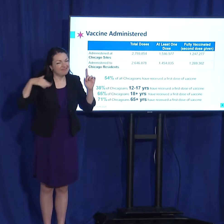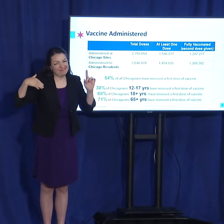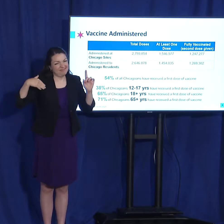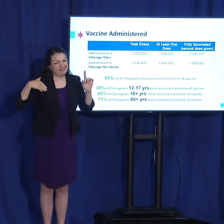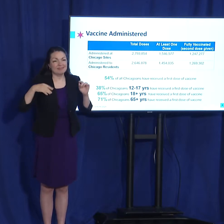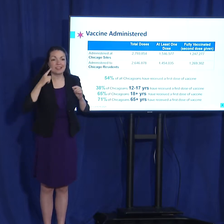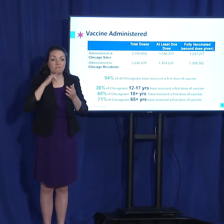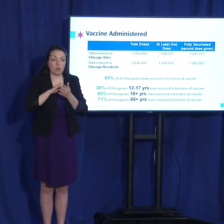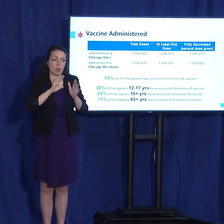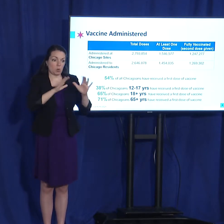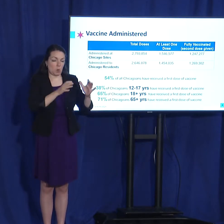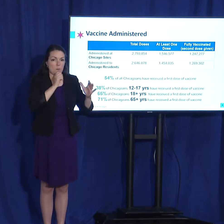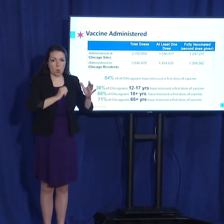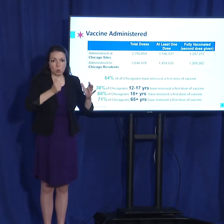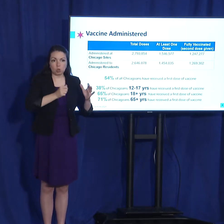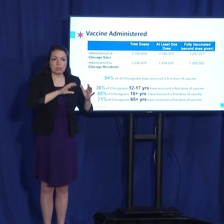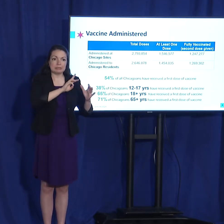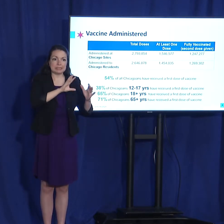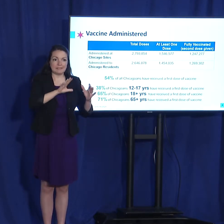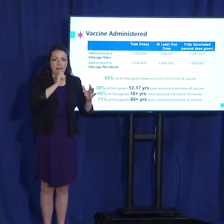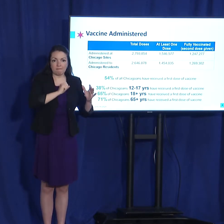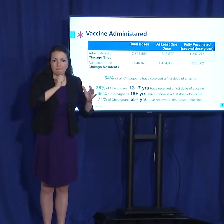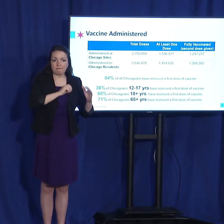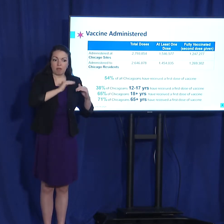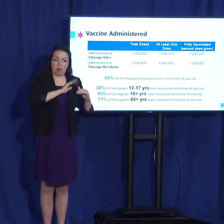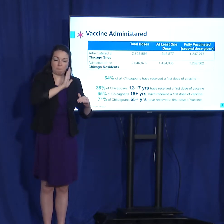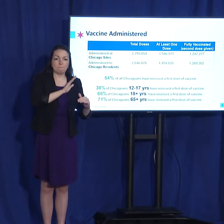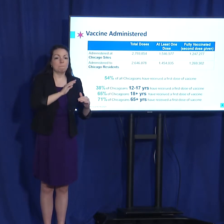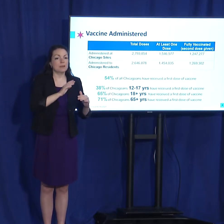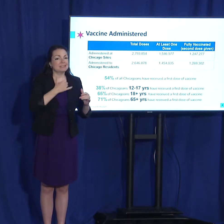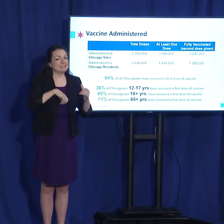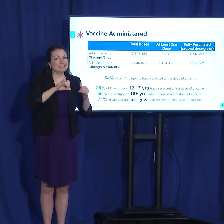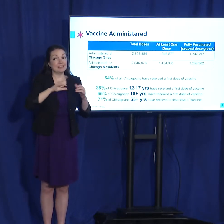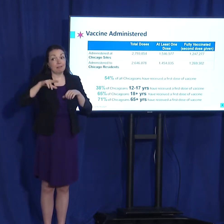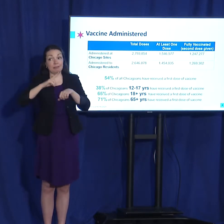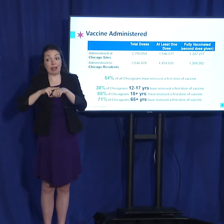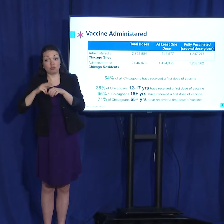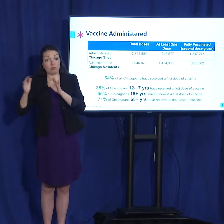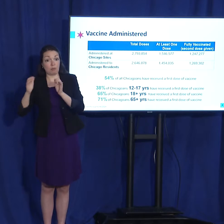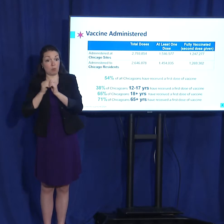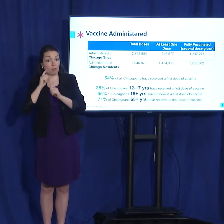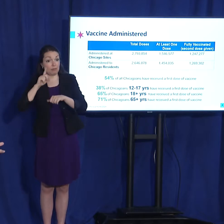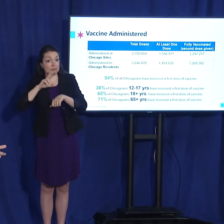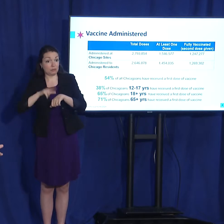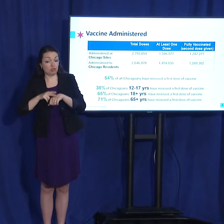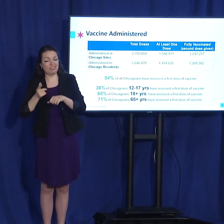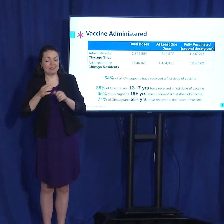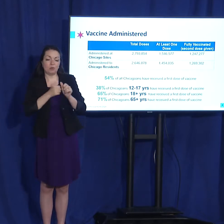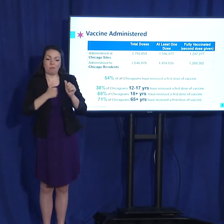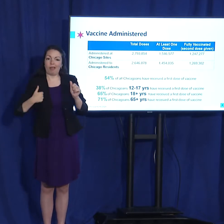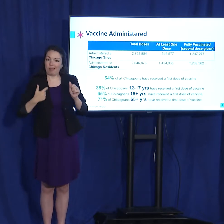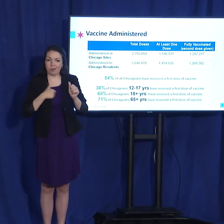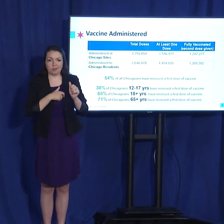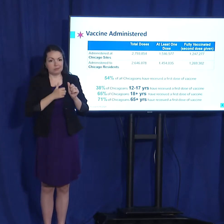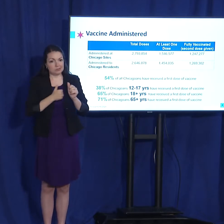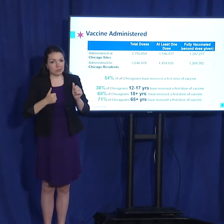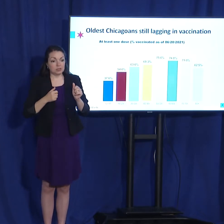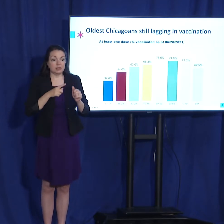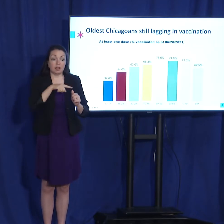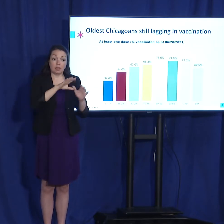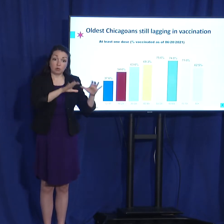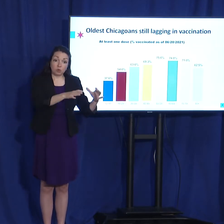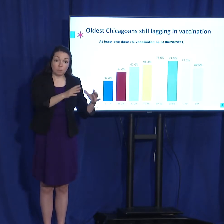that oldest group, that 65 plus. We're still behind the national average for that oldest group, and they're the ones at highest